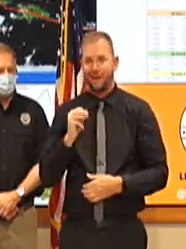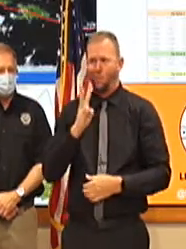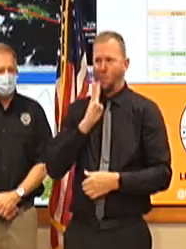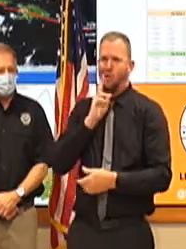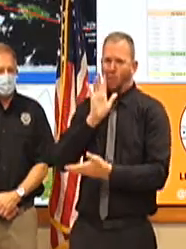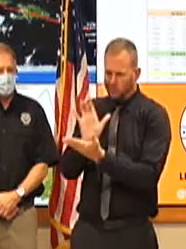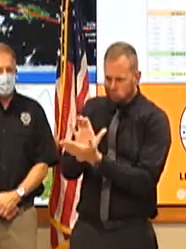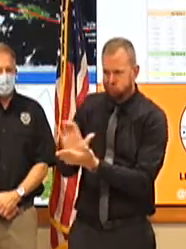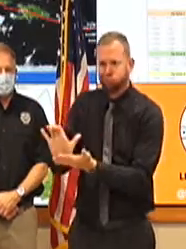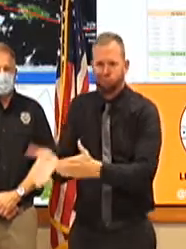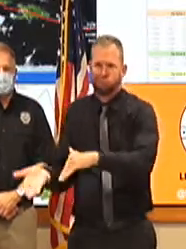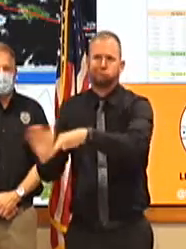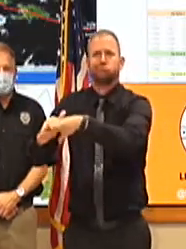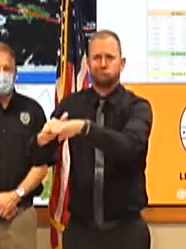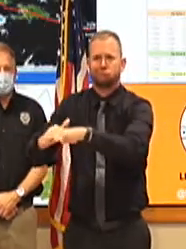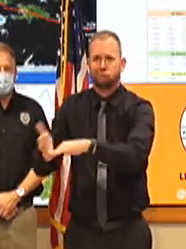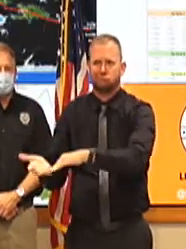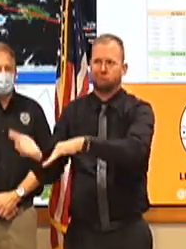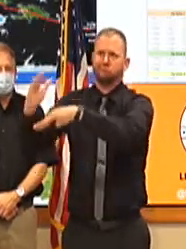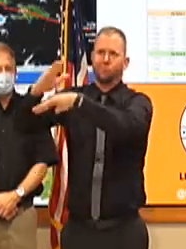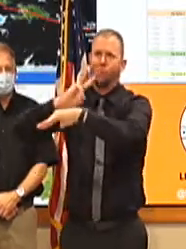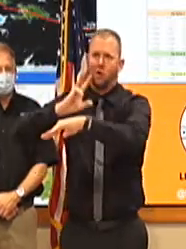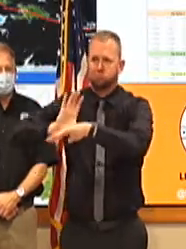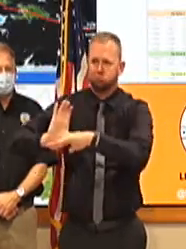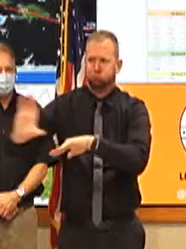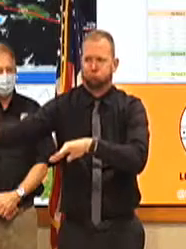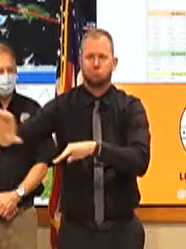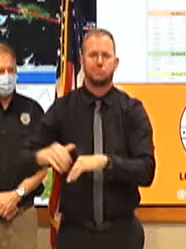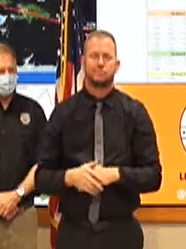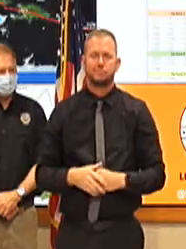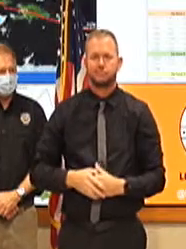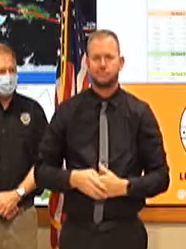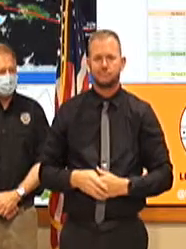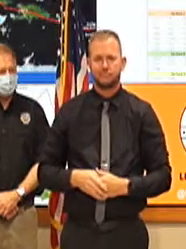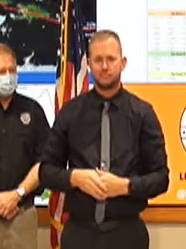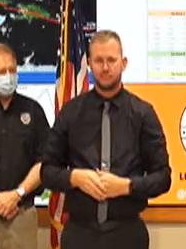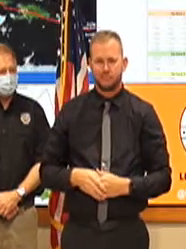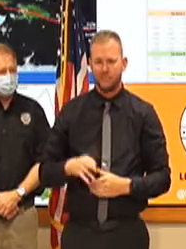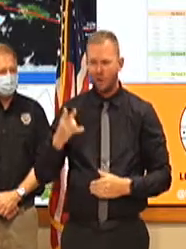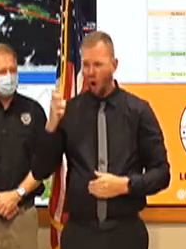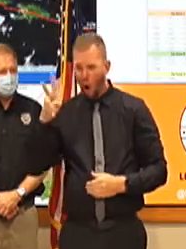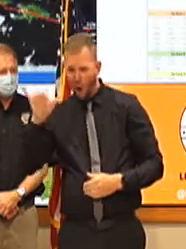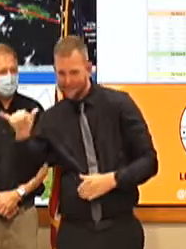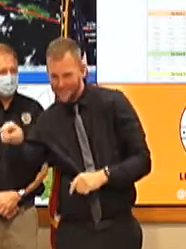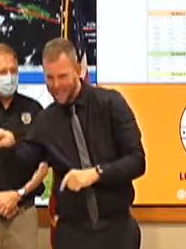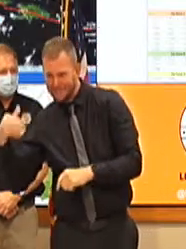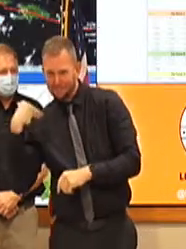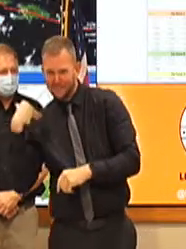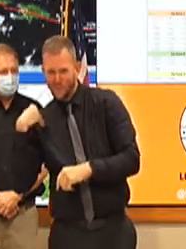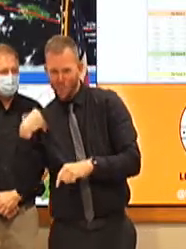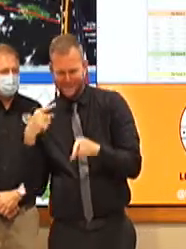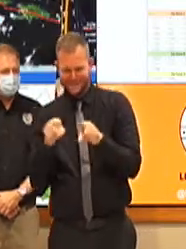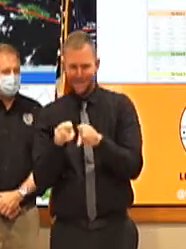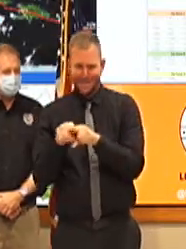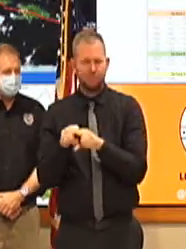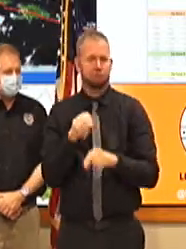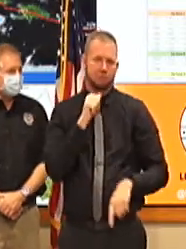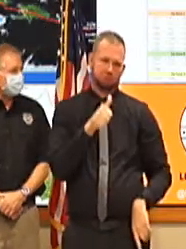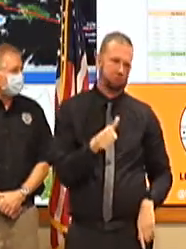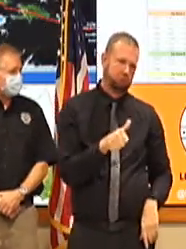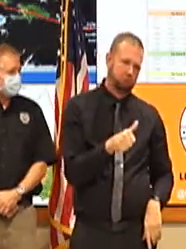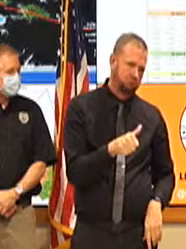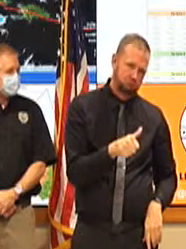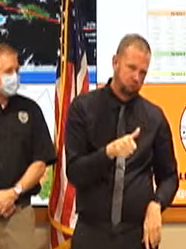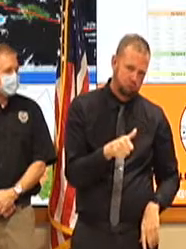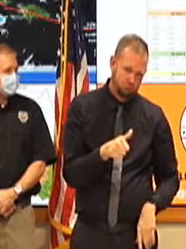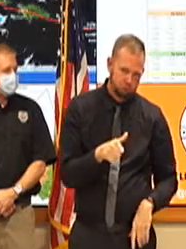that in mind. This is not Harvey. It's not Tropical Storm Imelda. but it is a serious event. For those of us